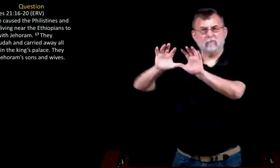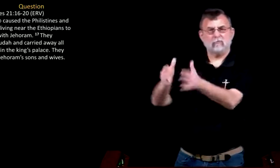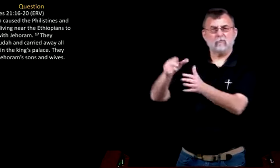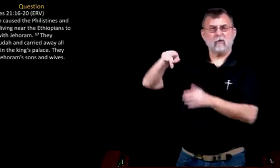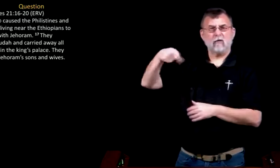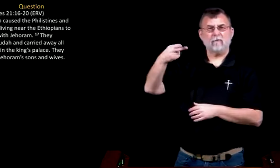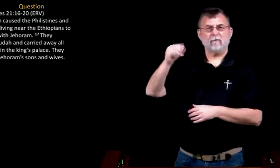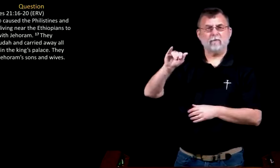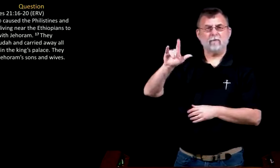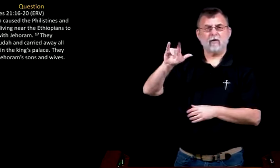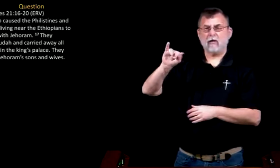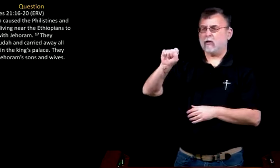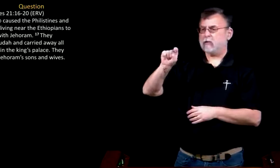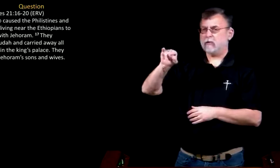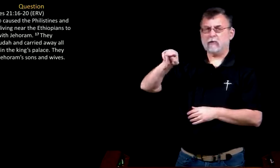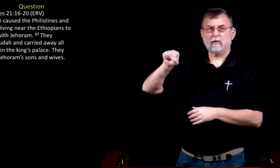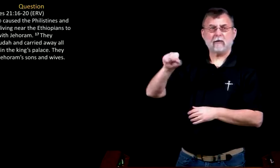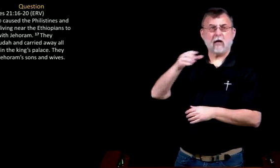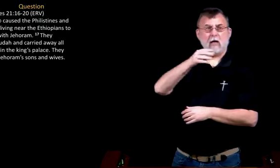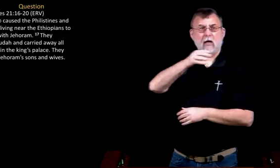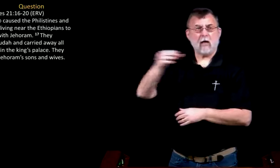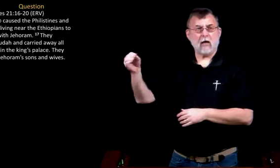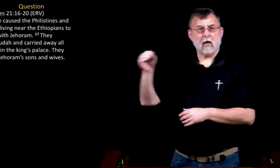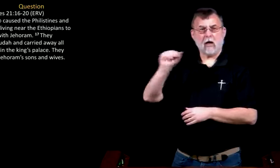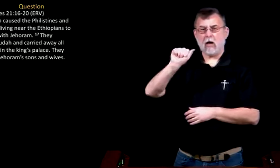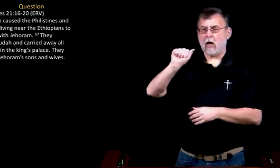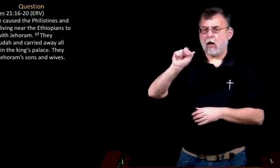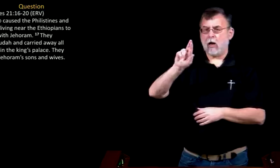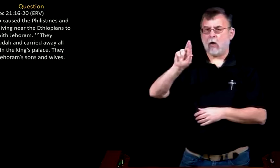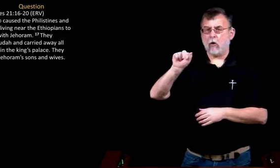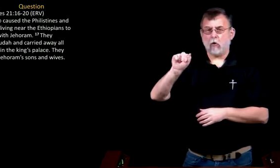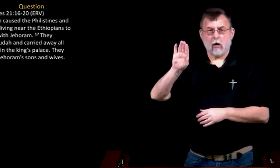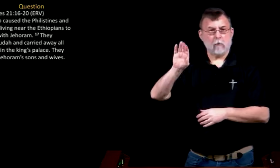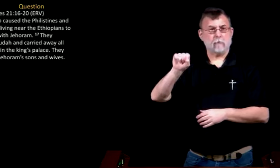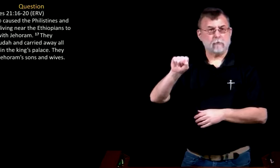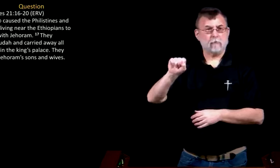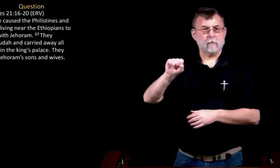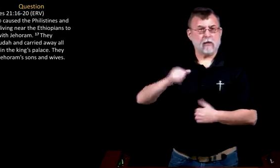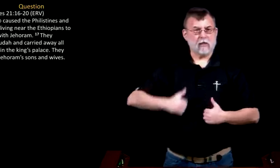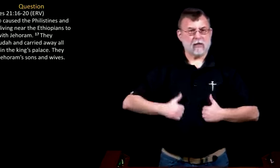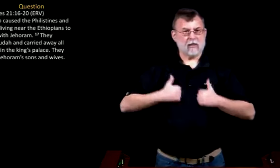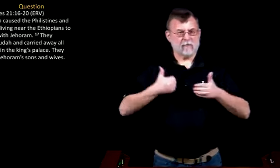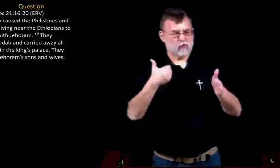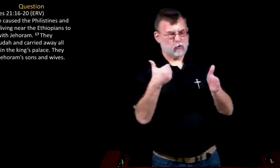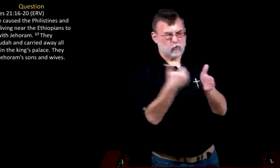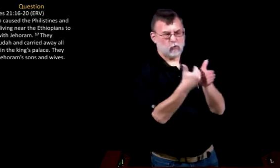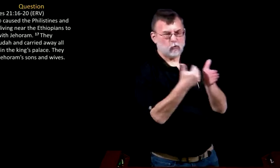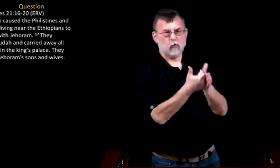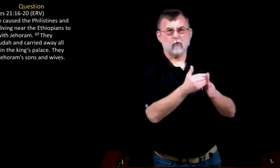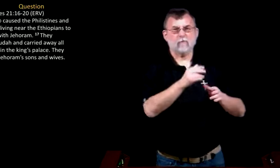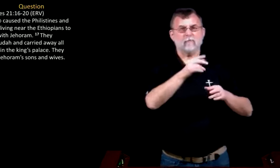caused the Philistines and the Arabs living near